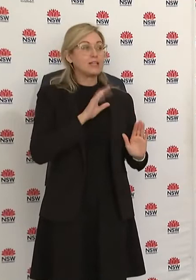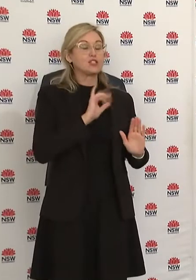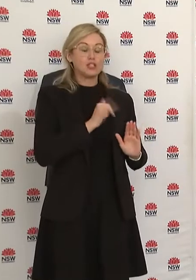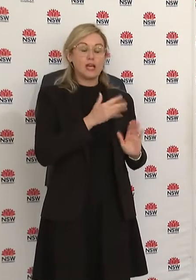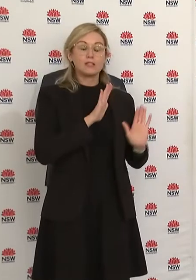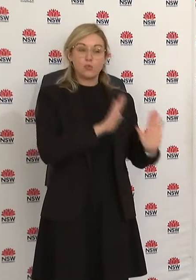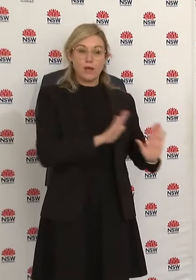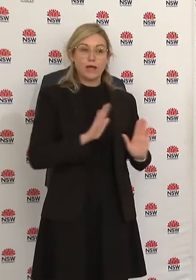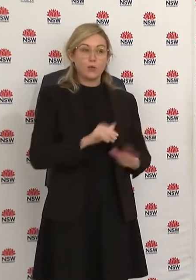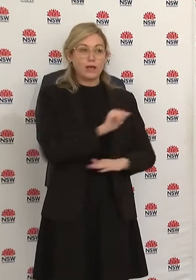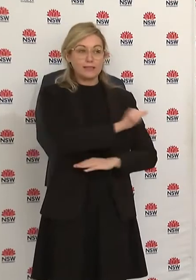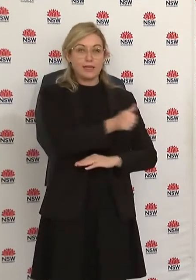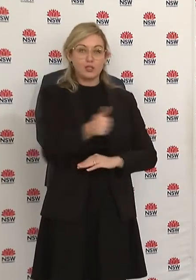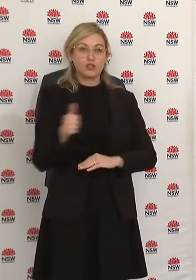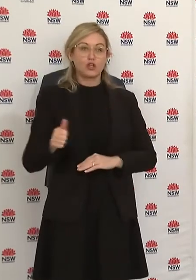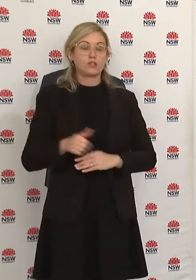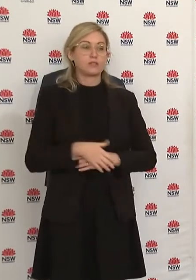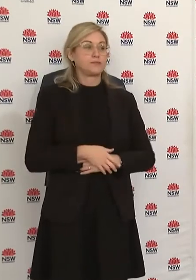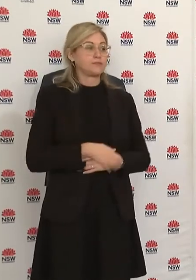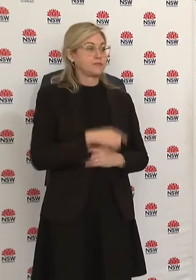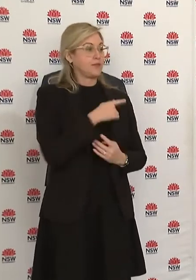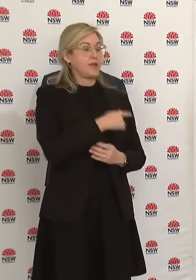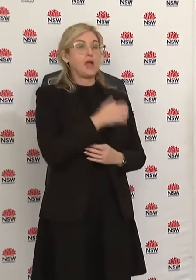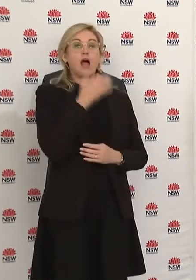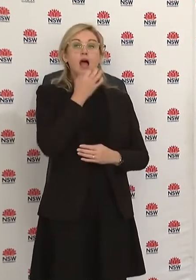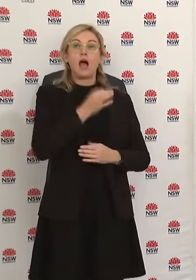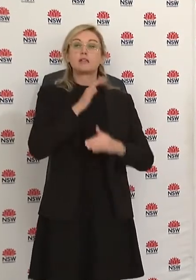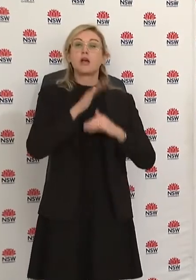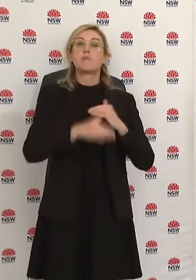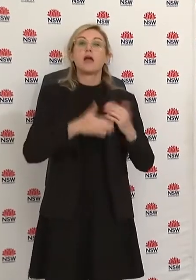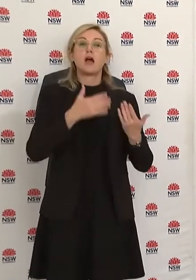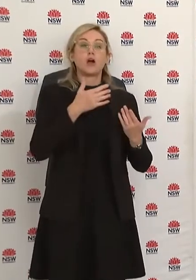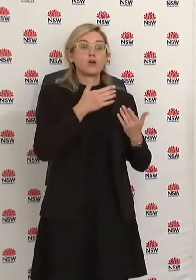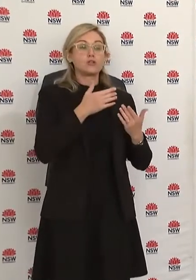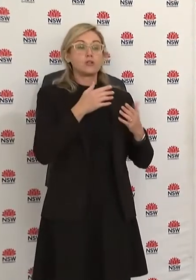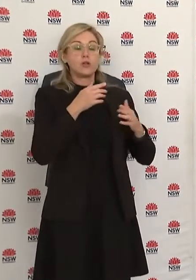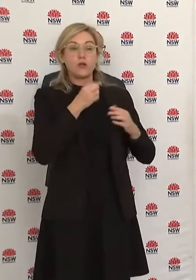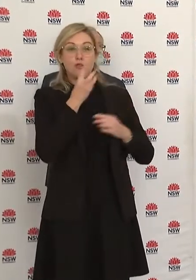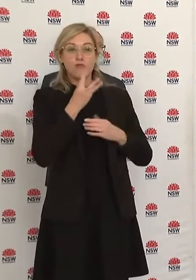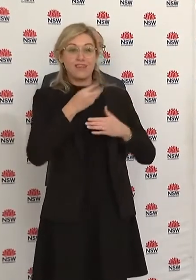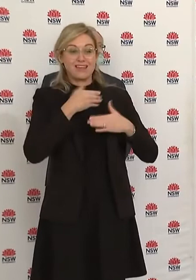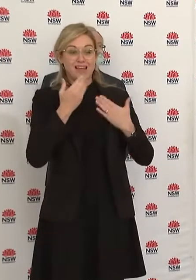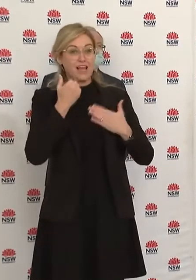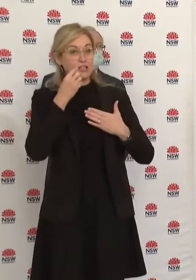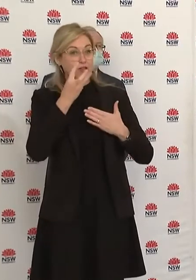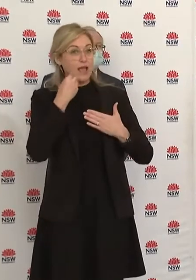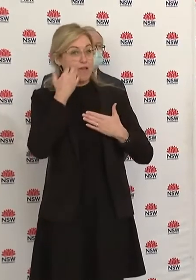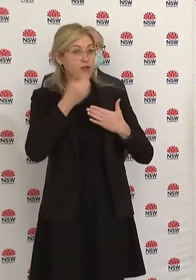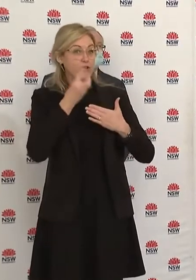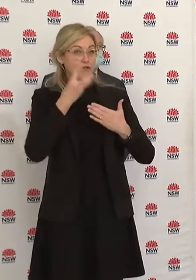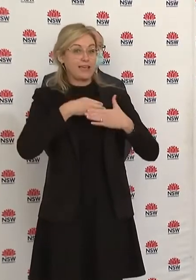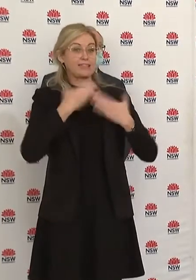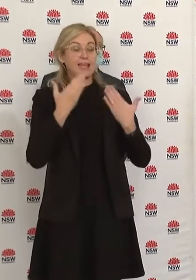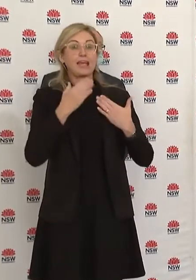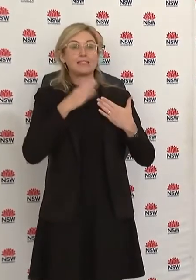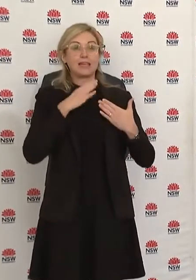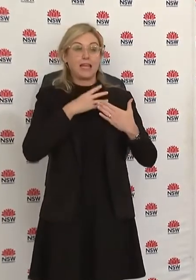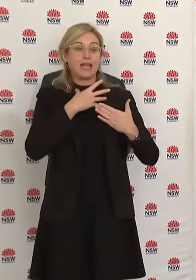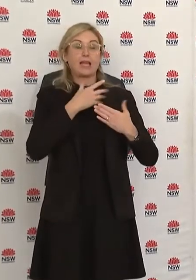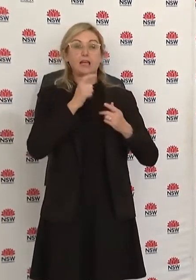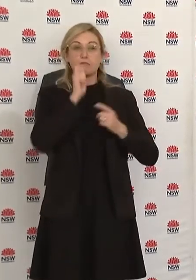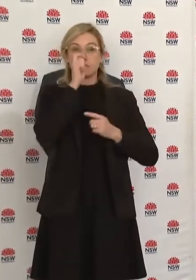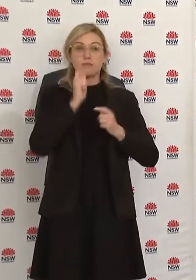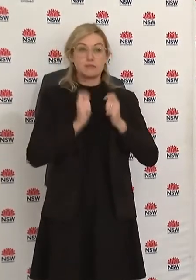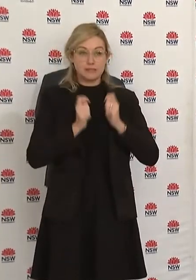So in terms of the surveillance testing, at the moment we're still focusing that on Fairfield for any worker that leaves. Fairfield is